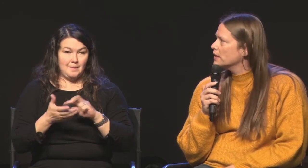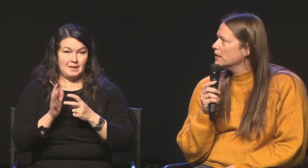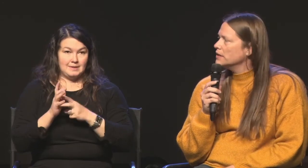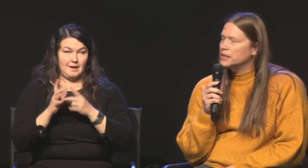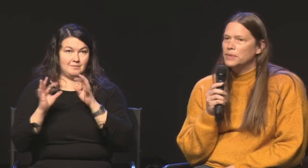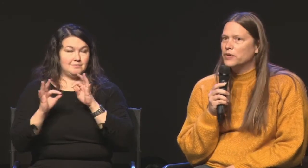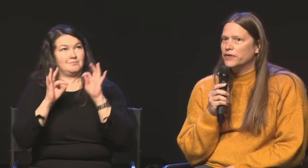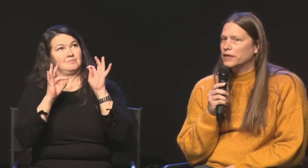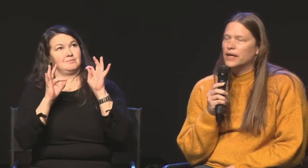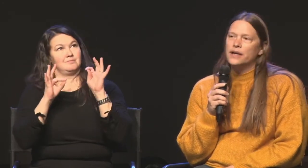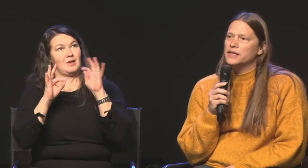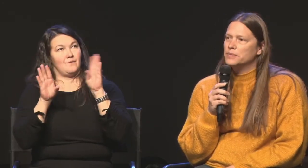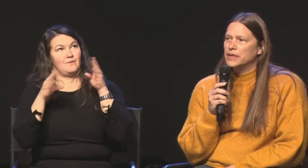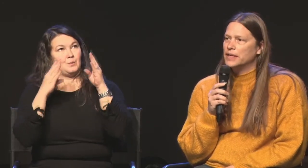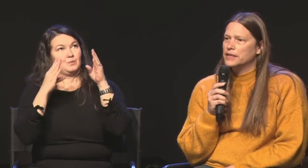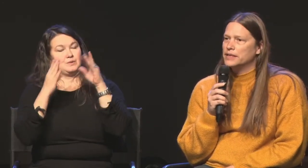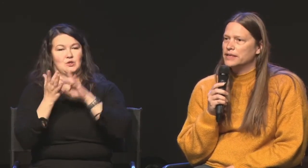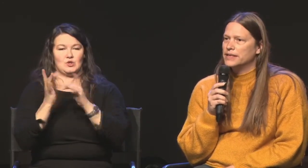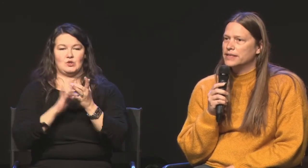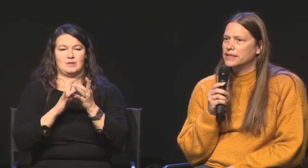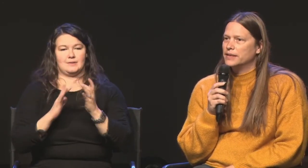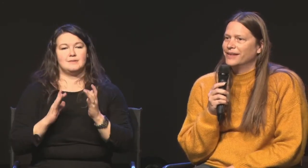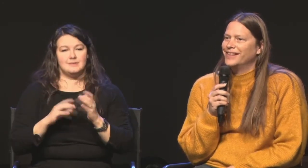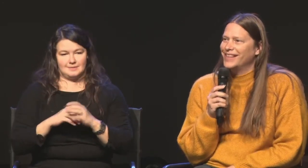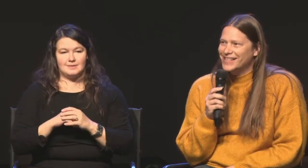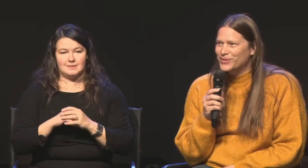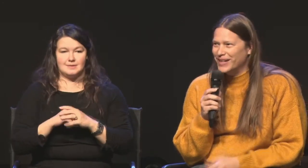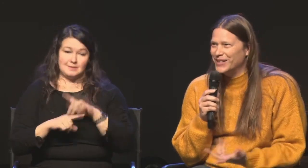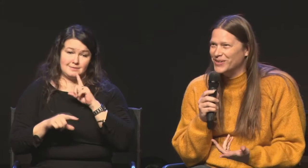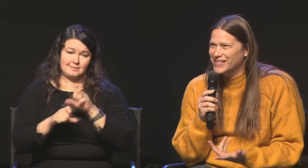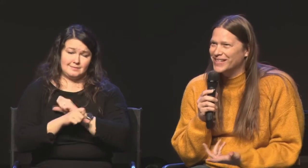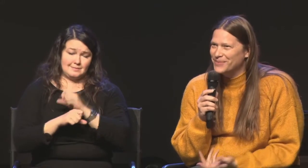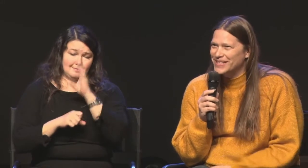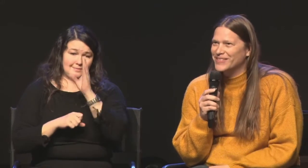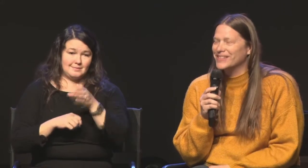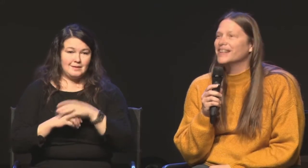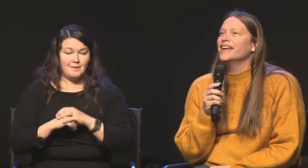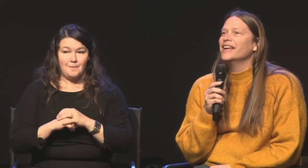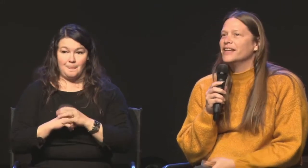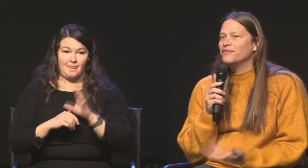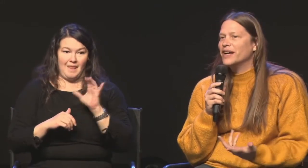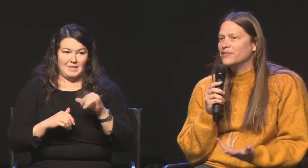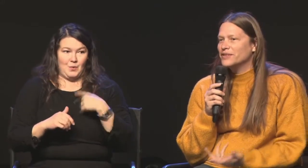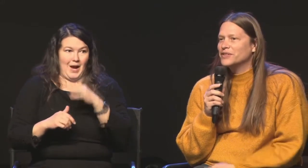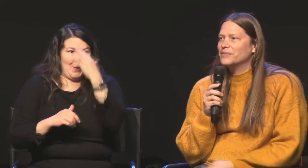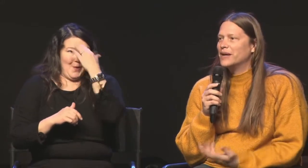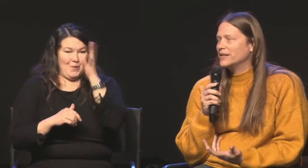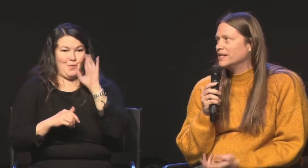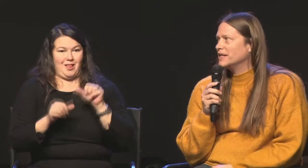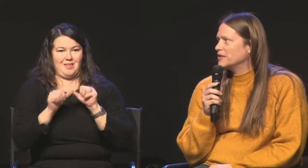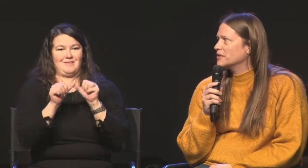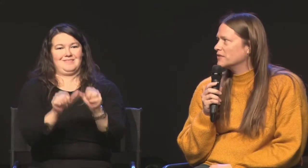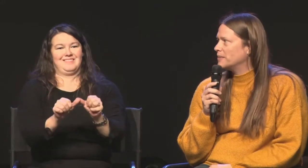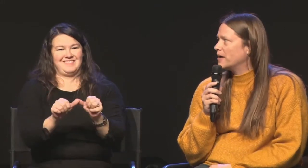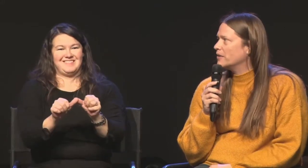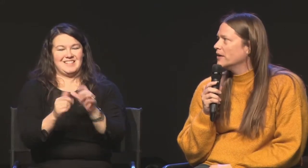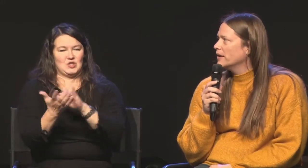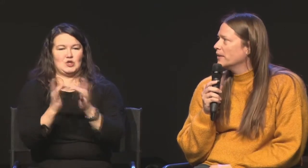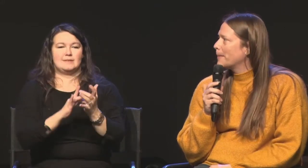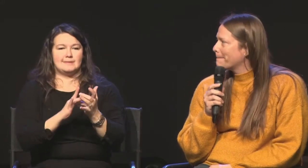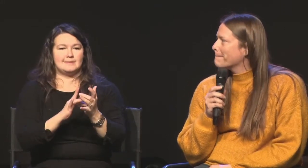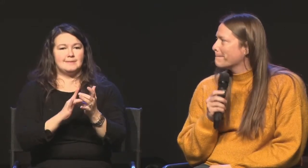Jesus, to be perfectly honest, because that's what I know is going to be certain in 5 years from now and 10 years from